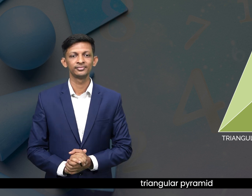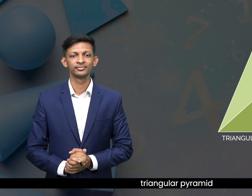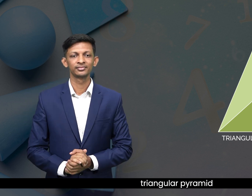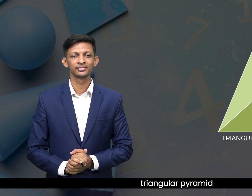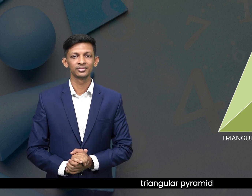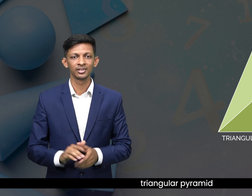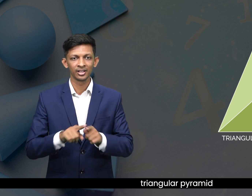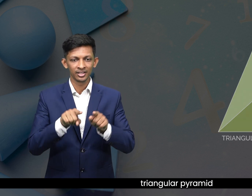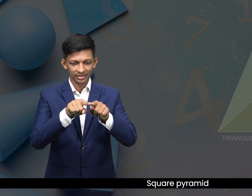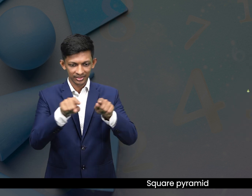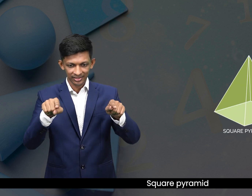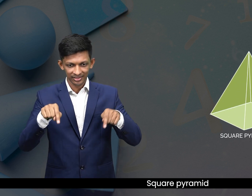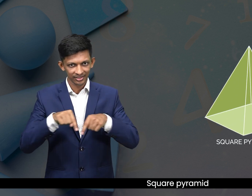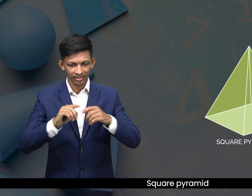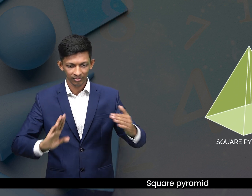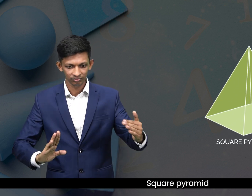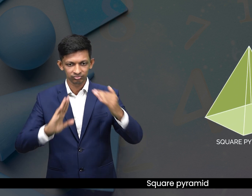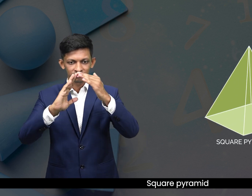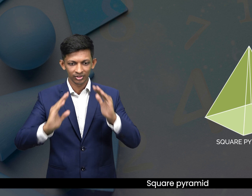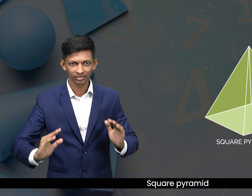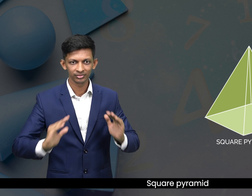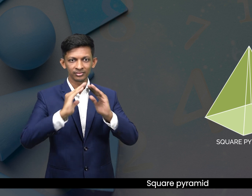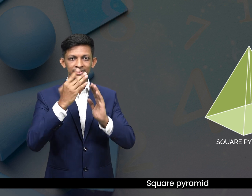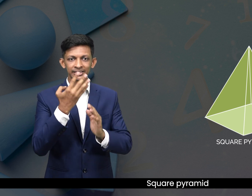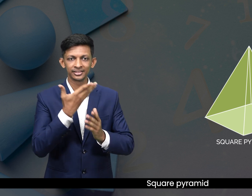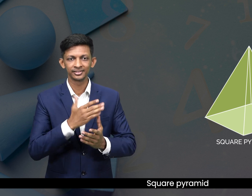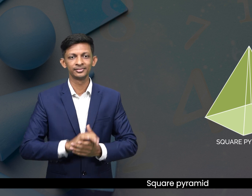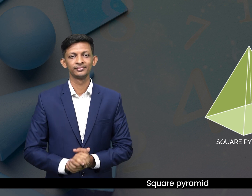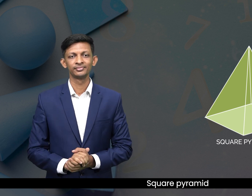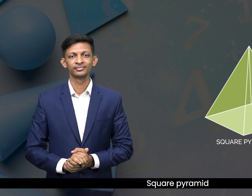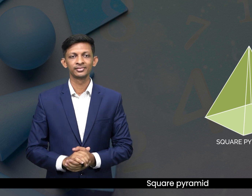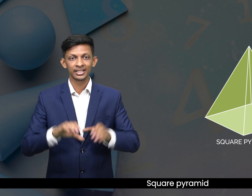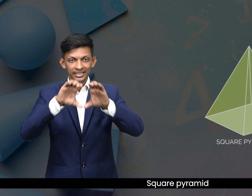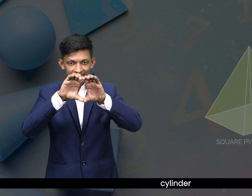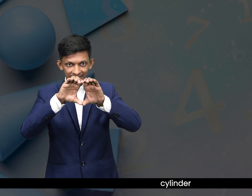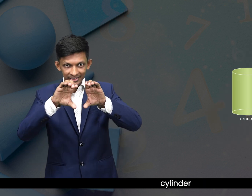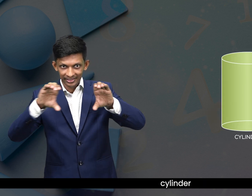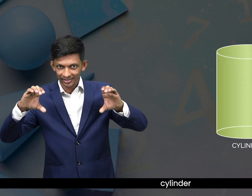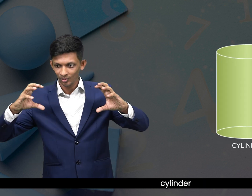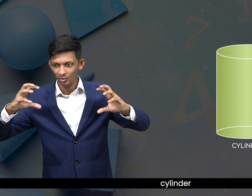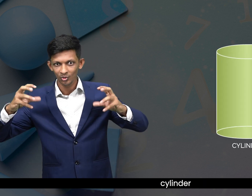square pyramid, cylinder,